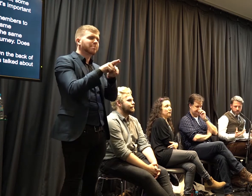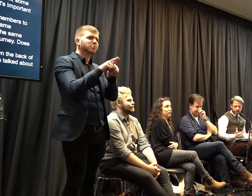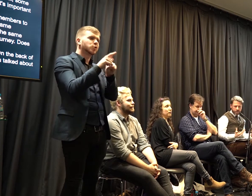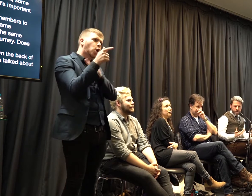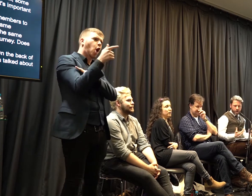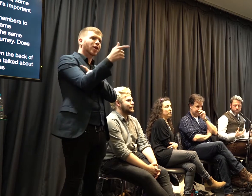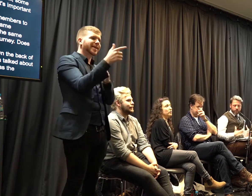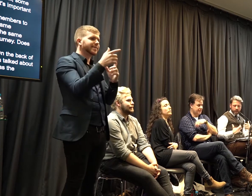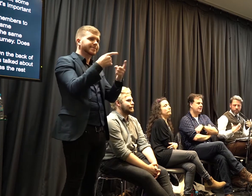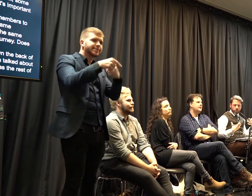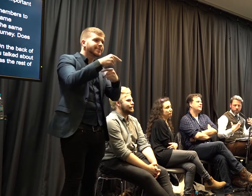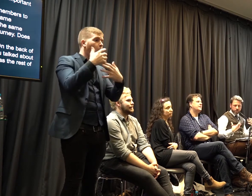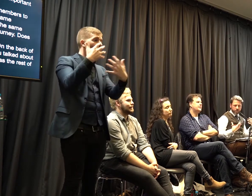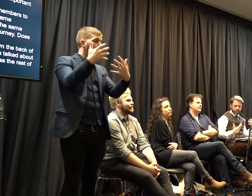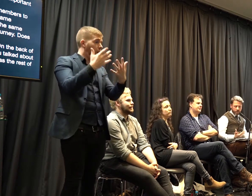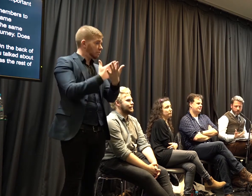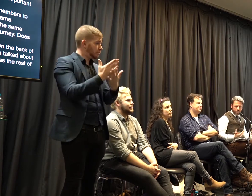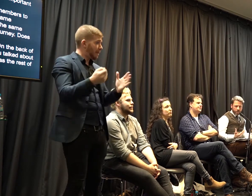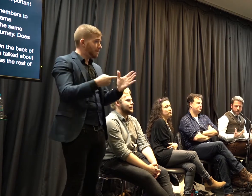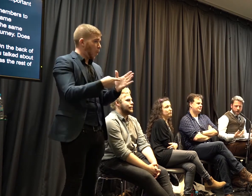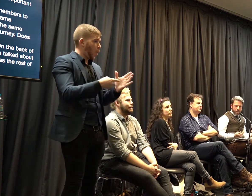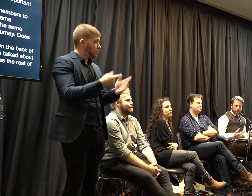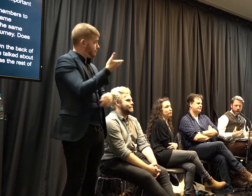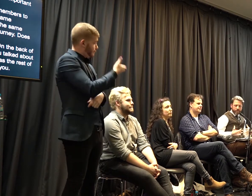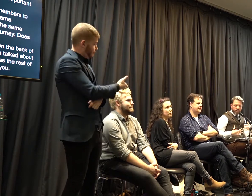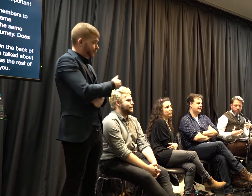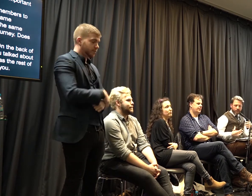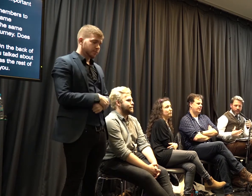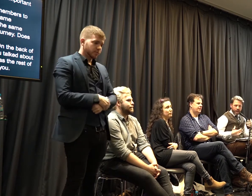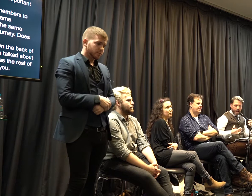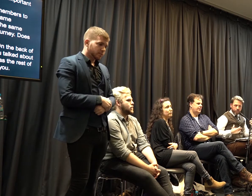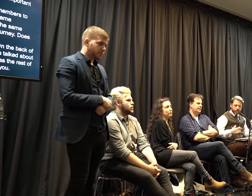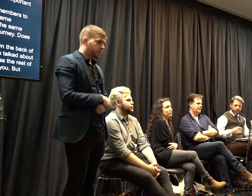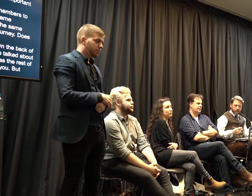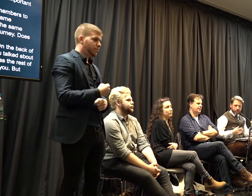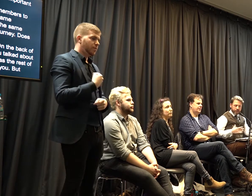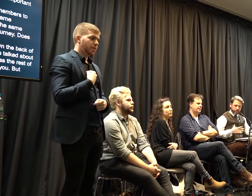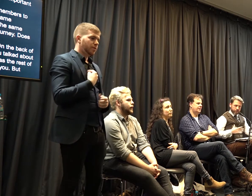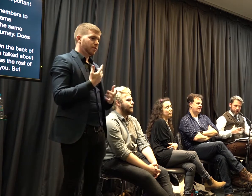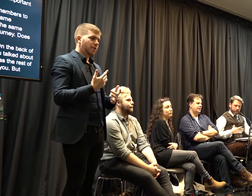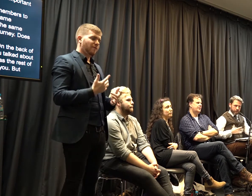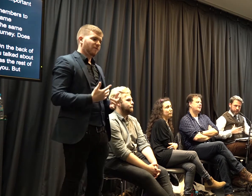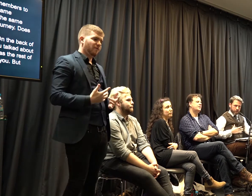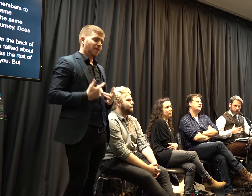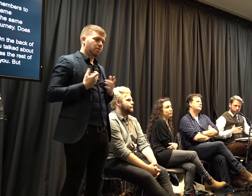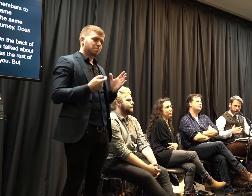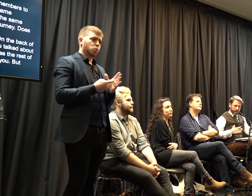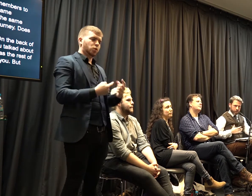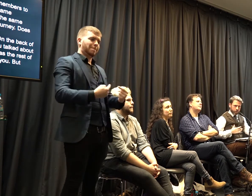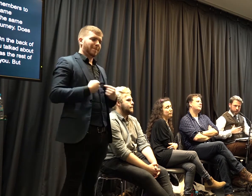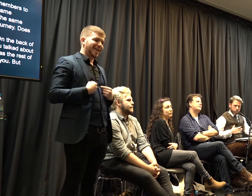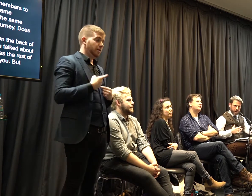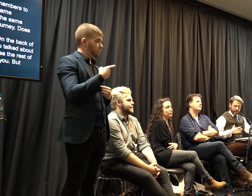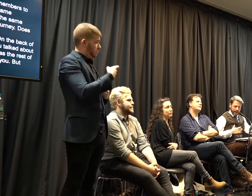rest of the audience, which is clearly important for you. But where I felt where it was significant to me is that you